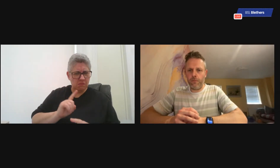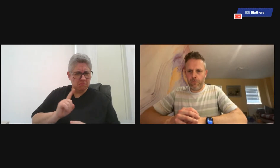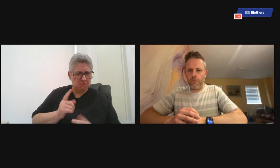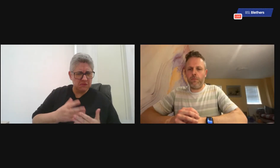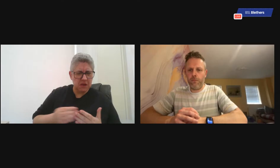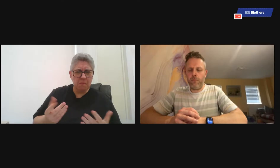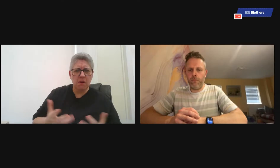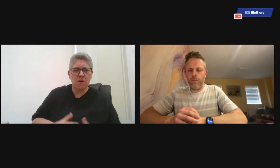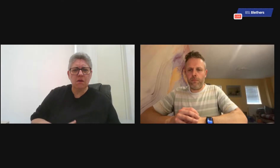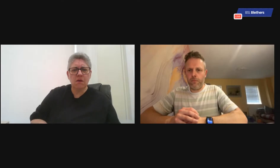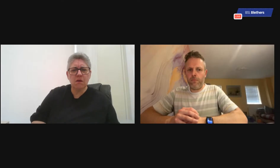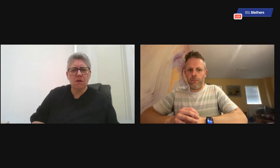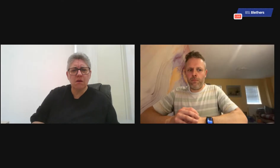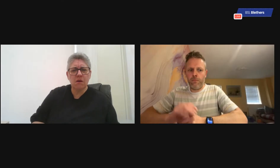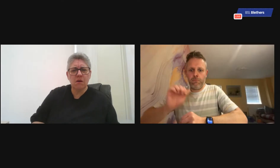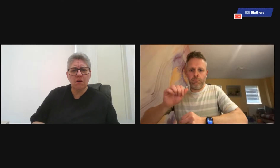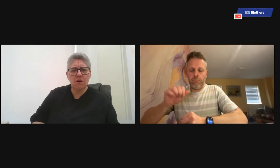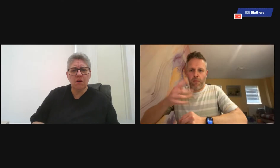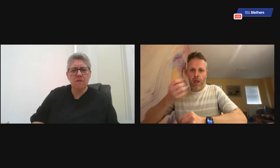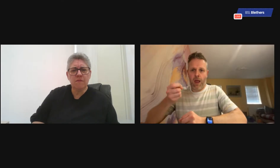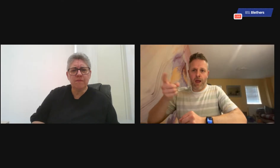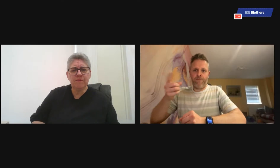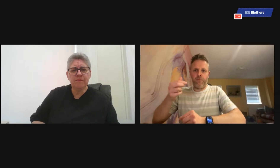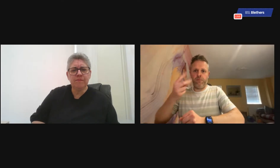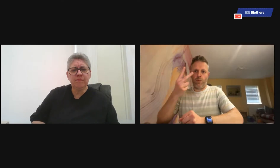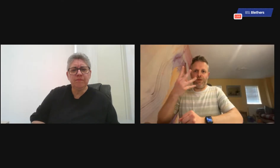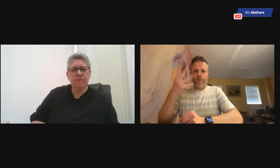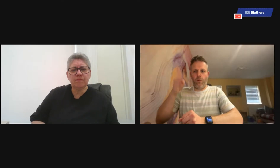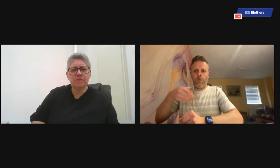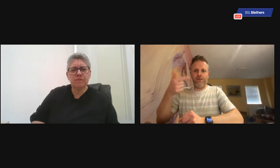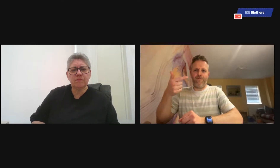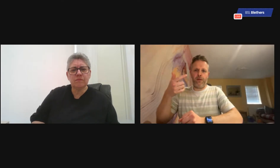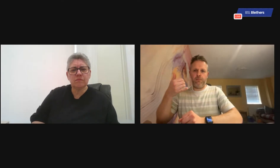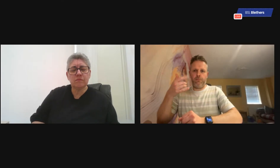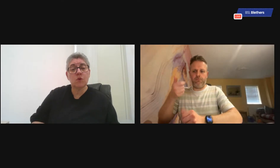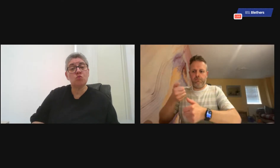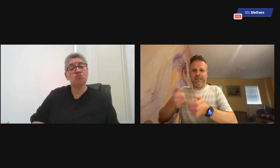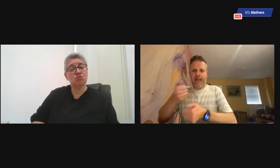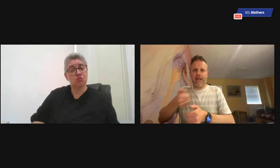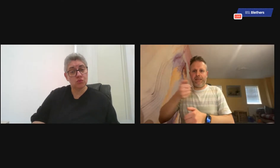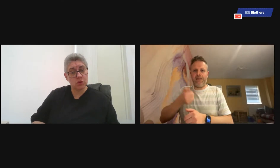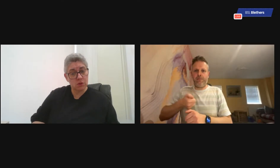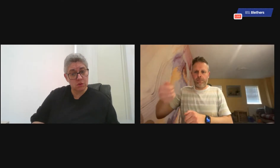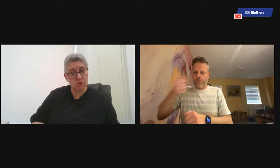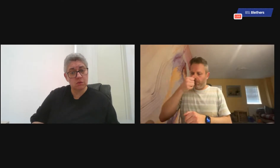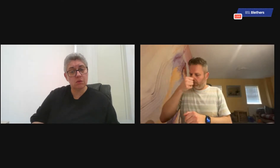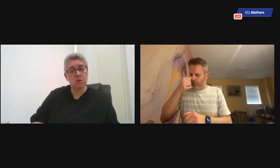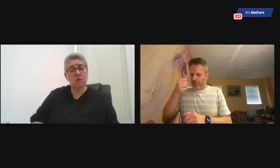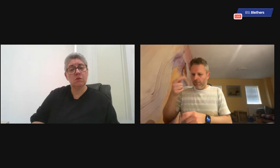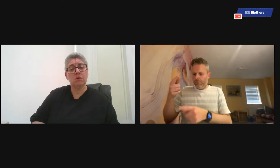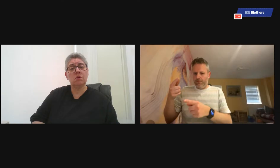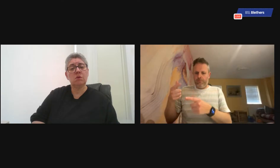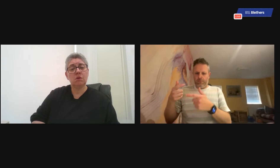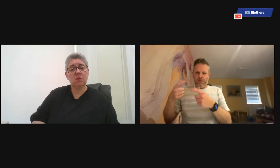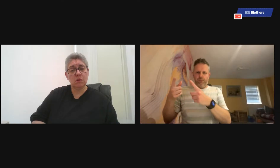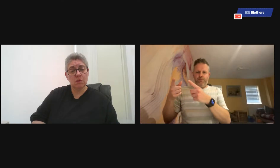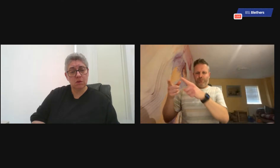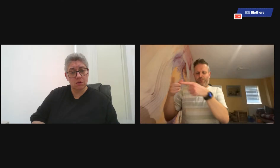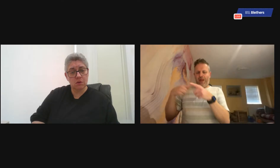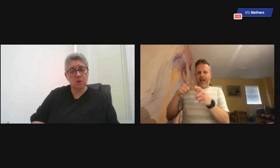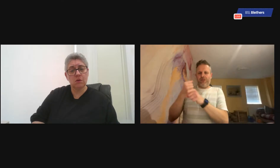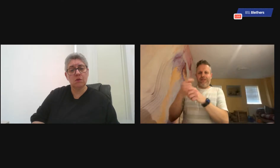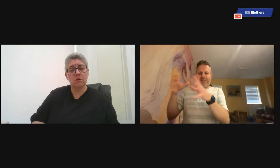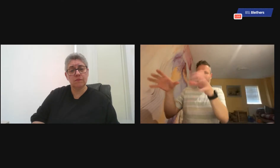very supportive in those kinds of circumstances? Yeah, I would say so. I mean, they're available 24/7 for sure.